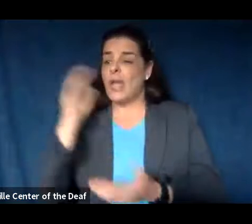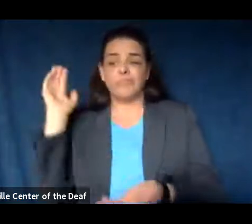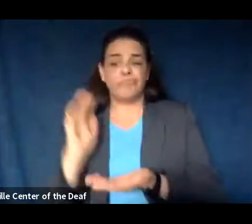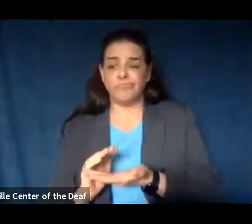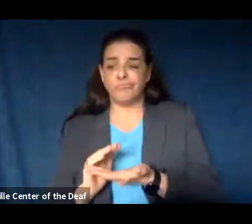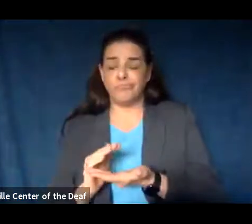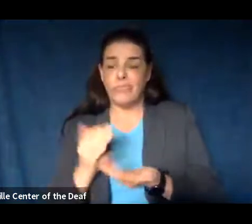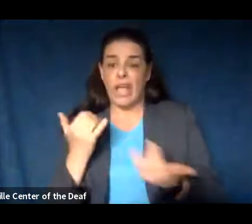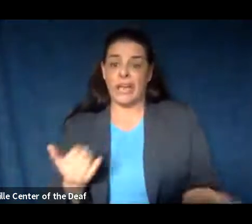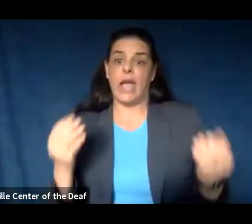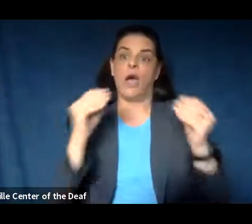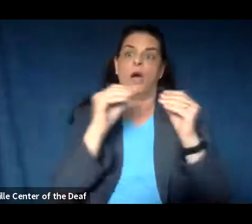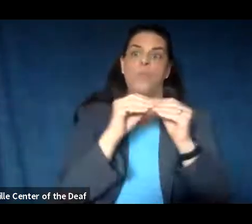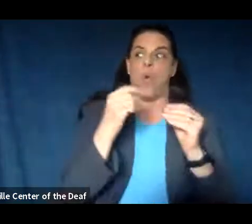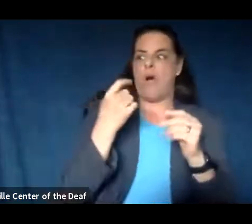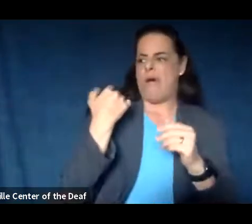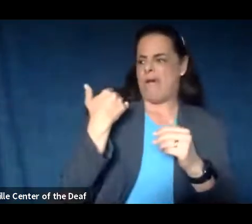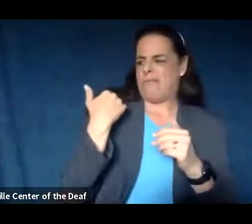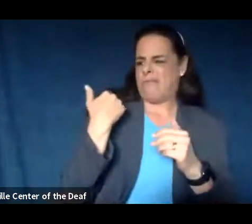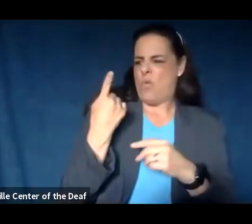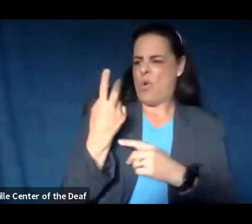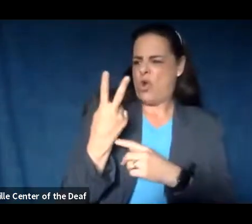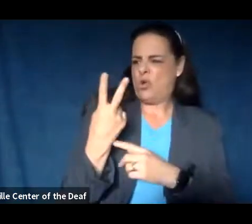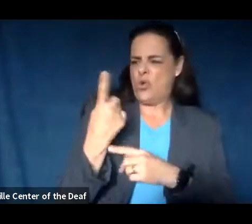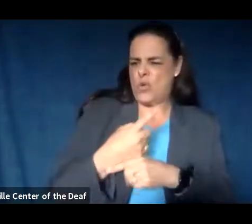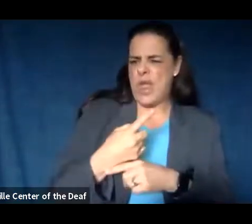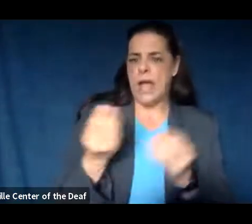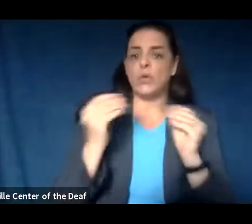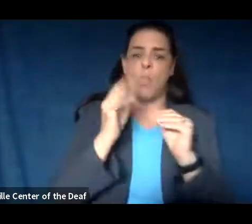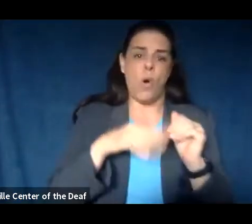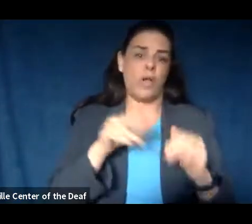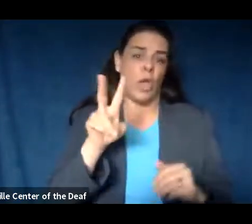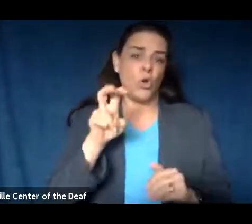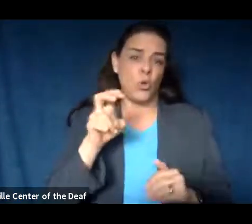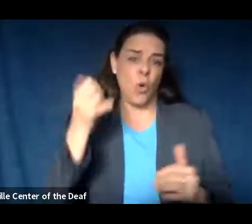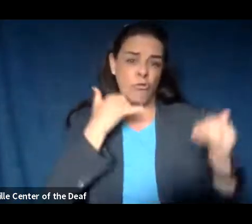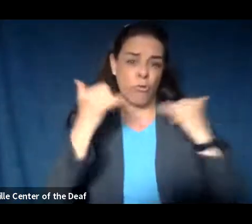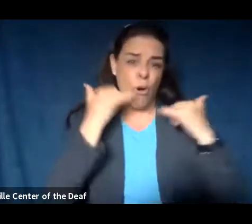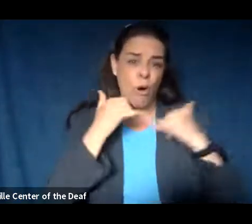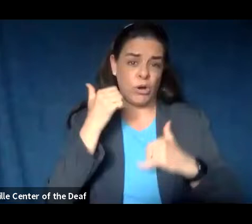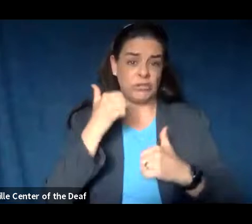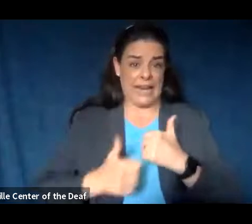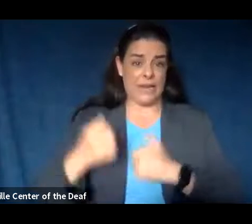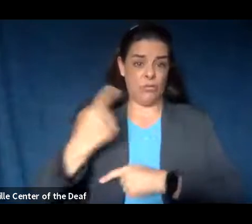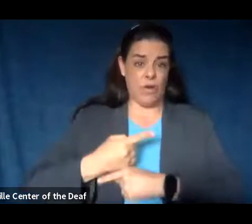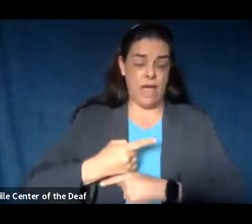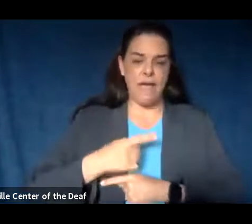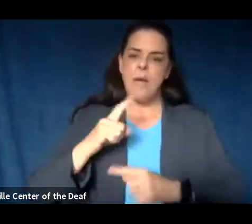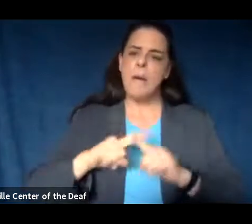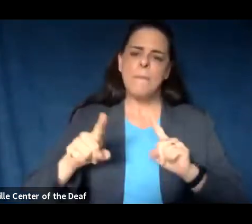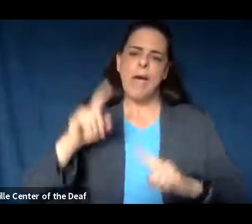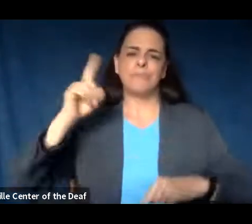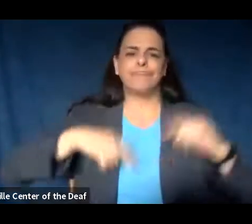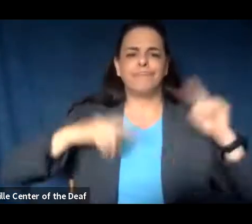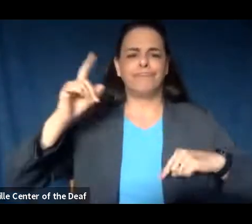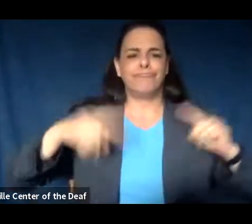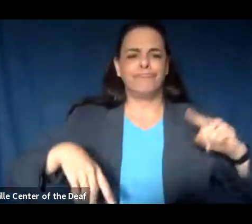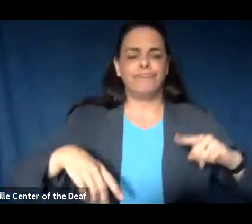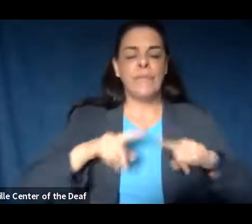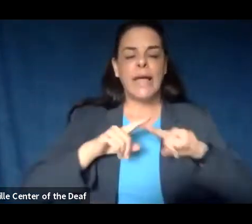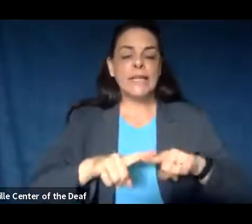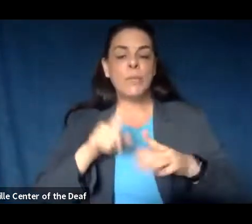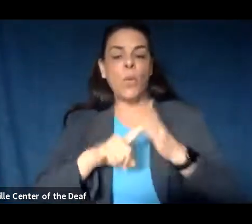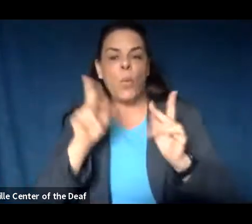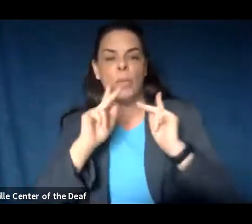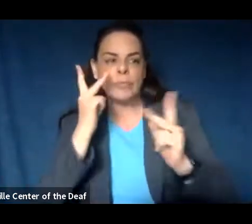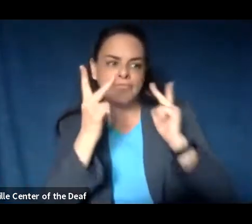over 200 calls the past couple of days each day. And it varies. It's kind of goes with what people are seeing on the news